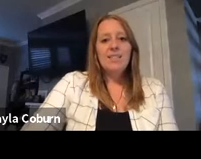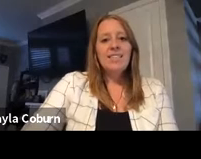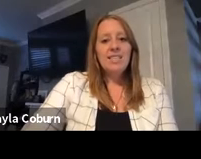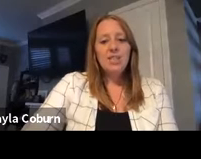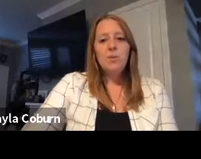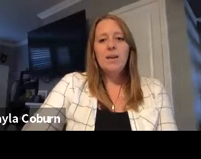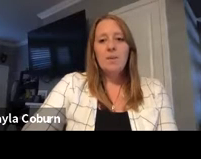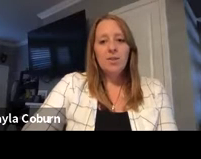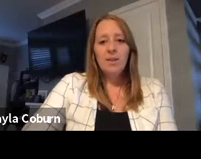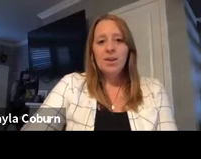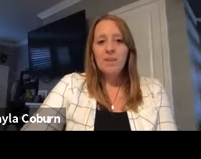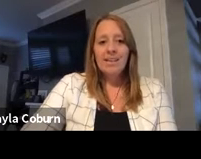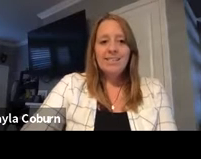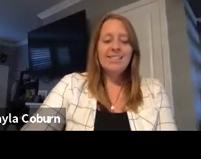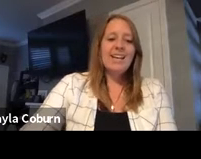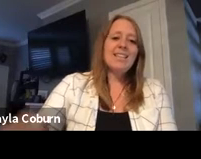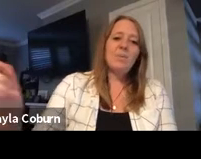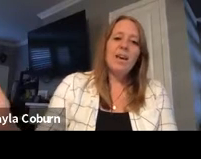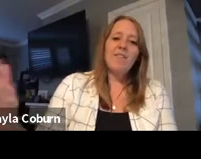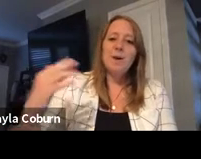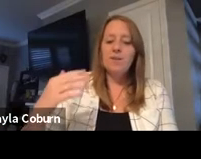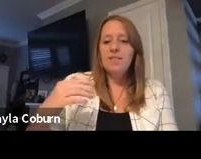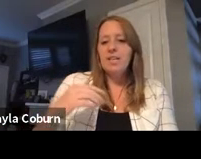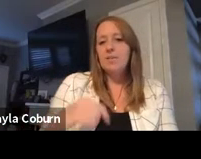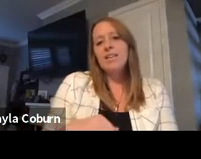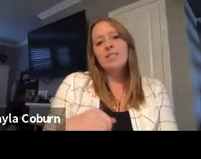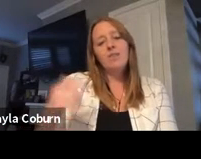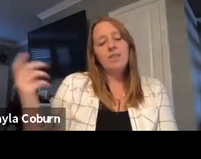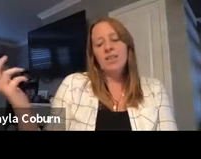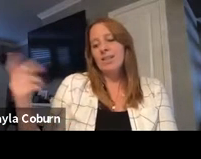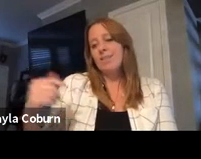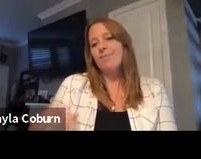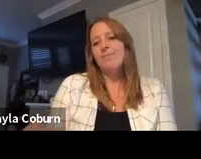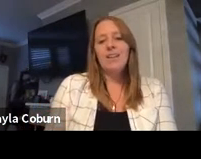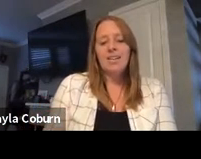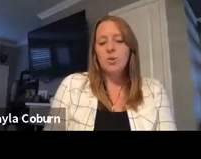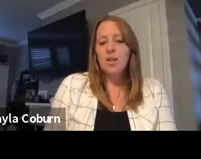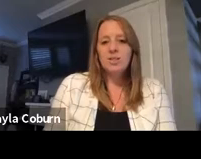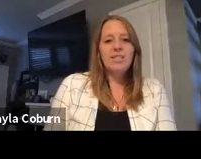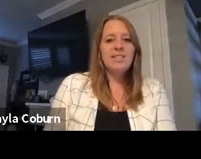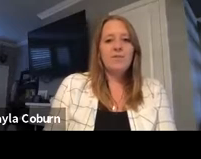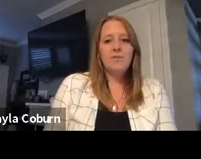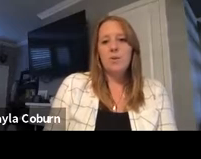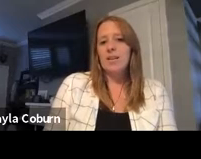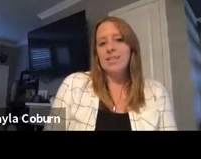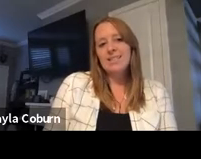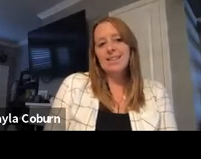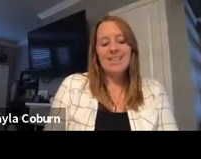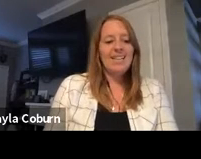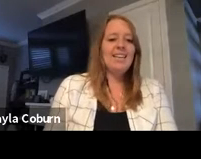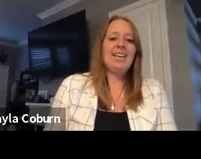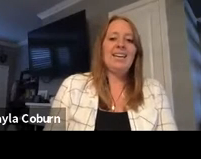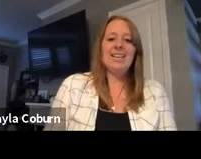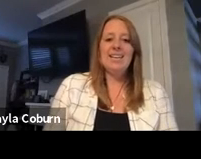The presentation will be about 30 minutes, and then we have about 15 minutes to ask questions if we want to